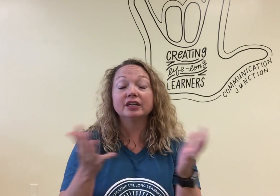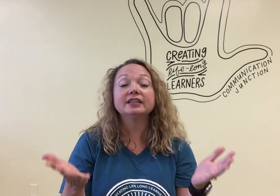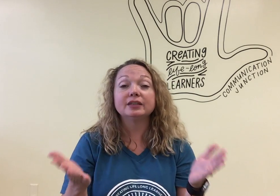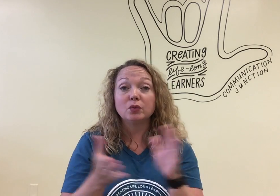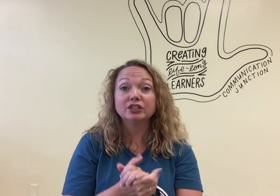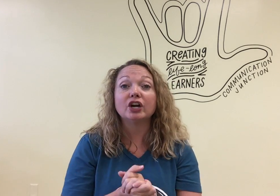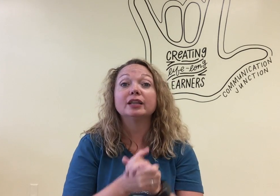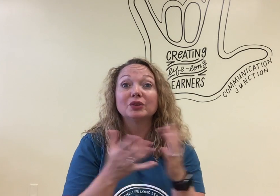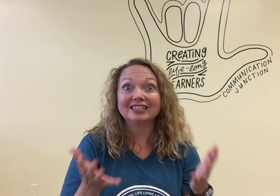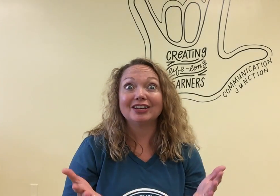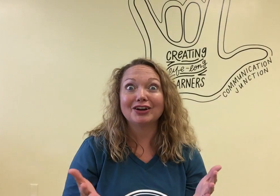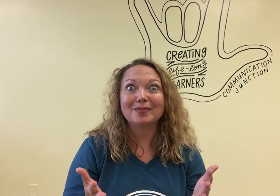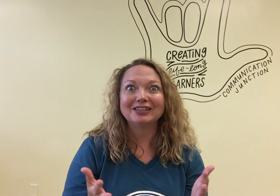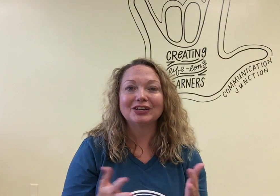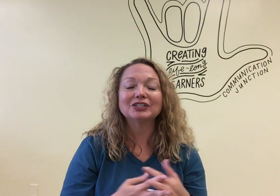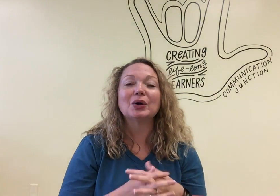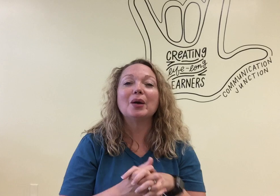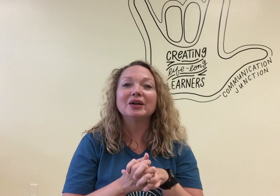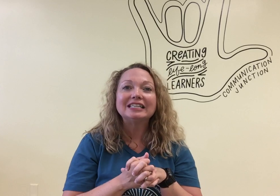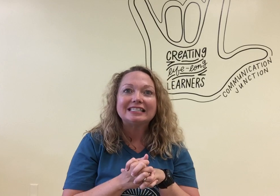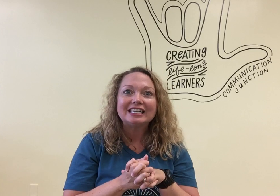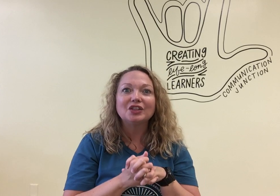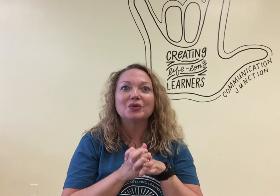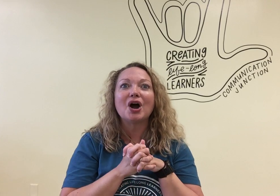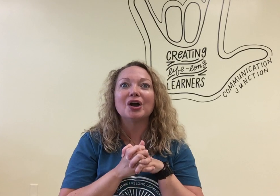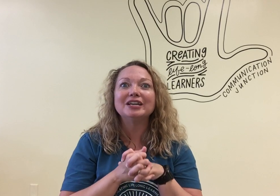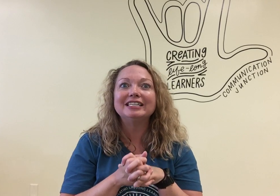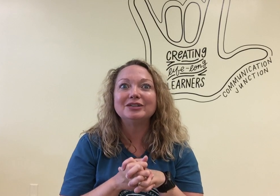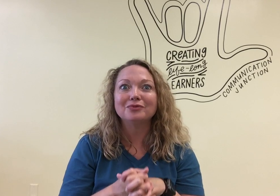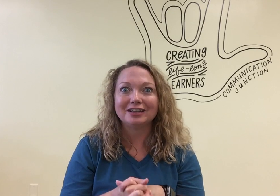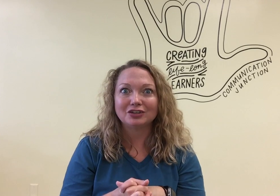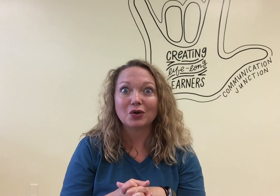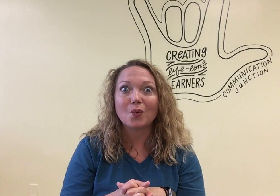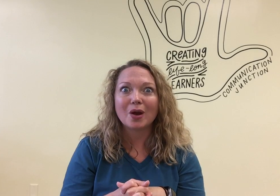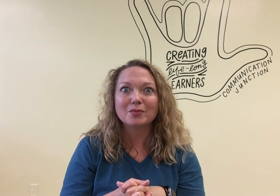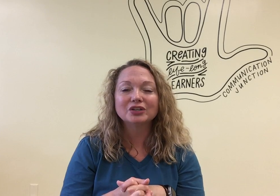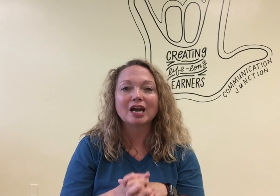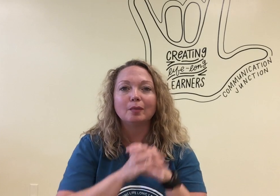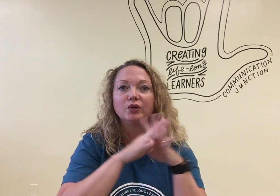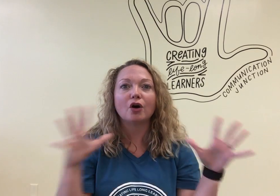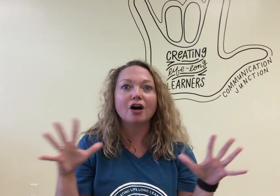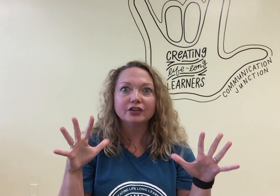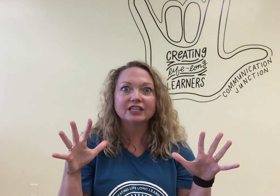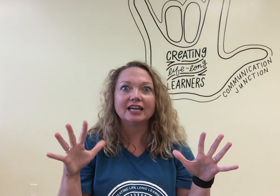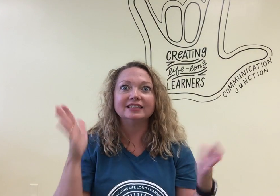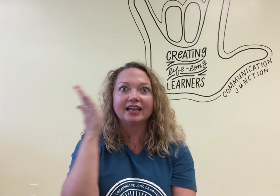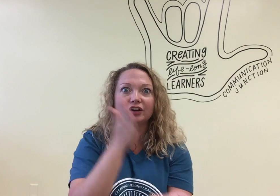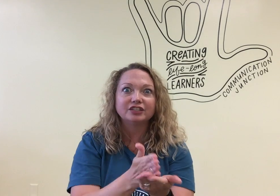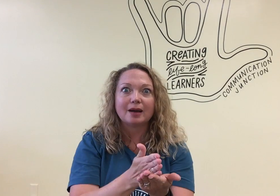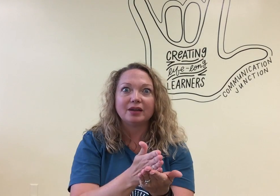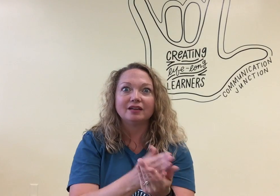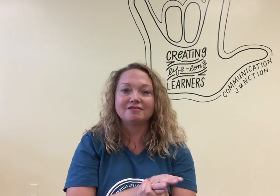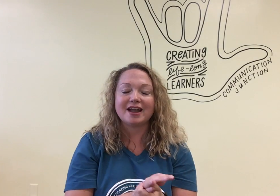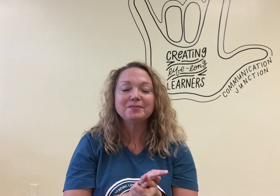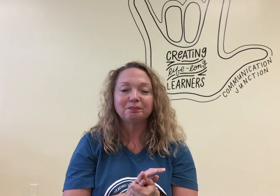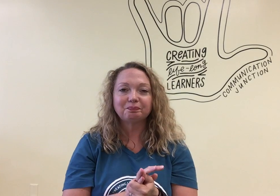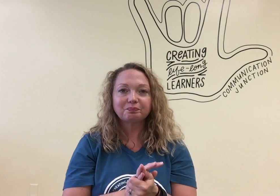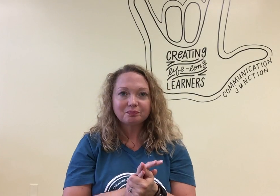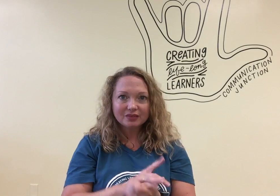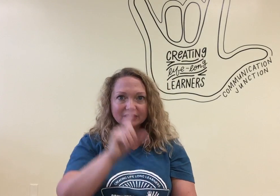going to sing 1 song, and then we're going to sing our goodbye song. So I wanted to sing the R-E-D, red song, one more time with all the signs and our stopping, okay? So